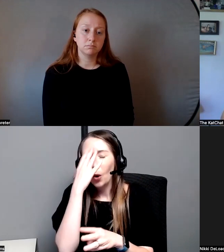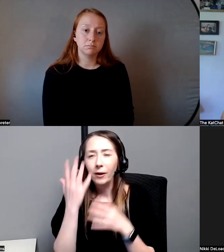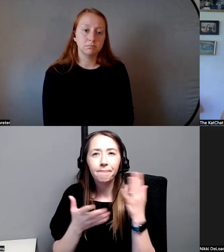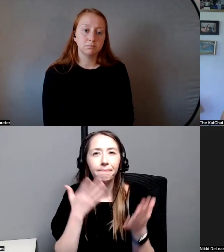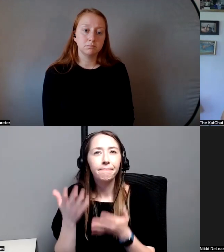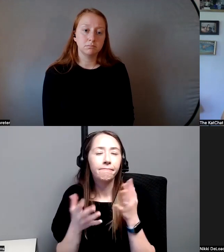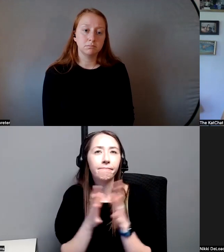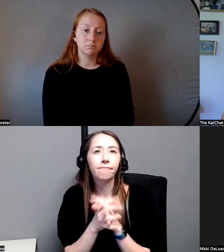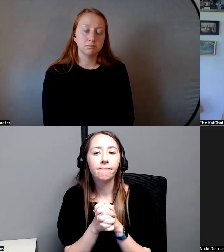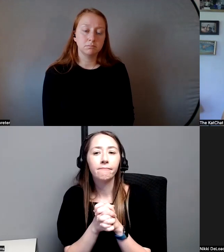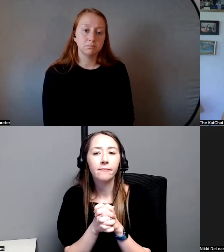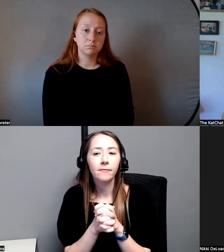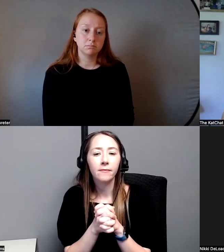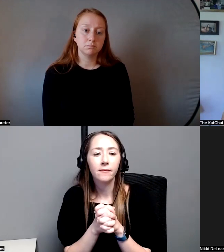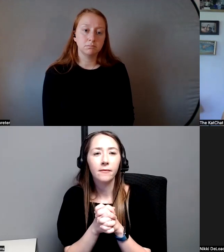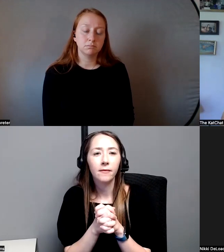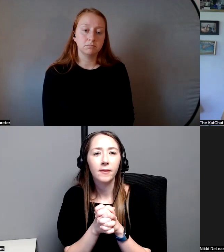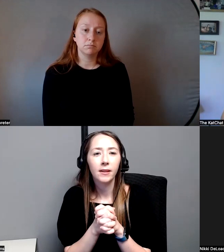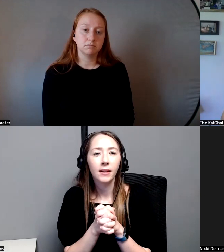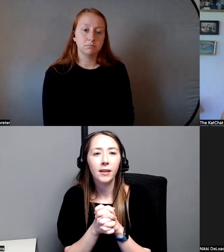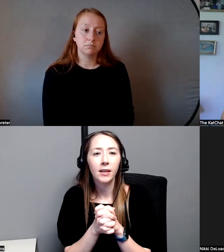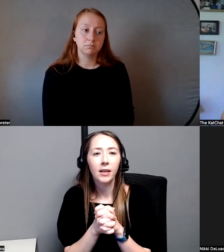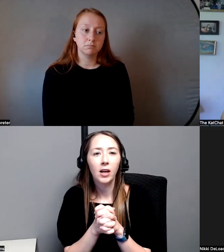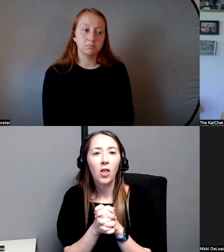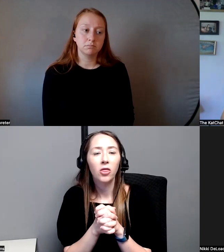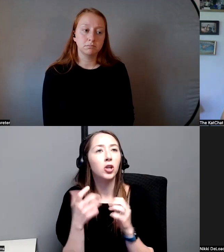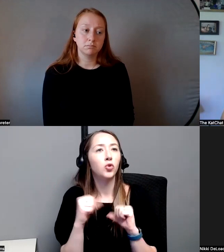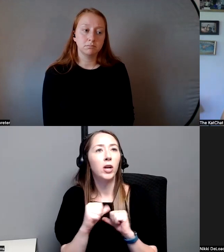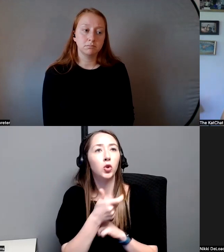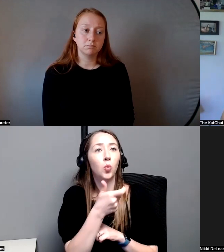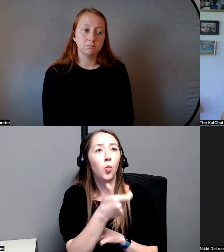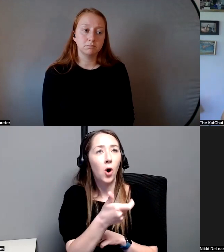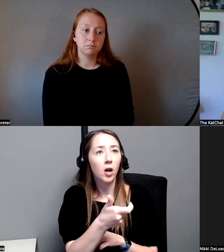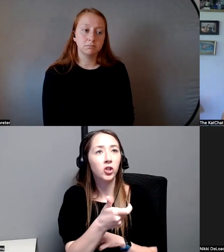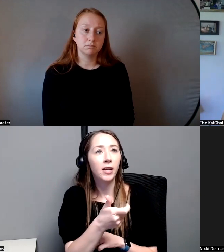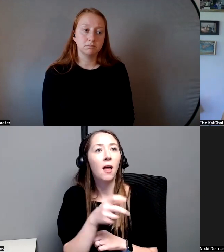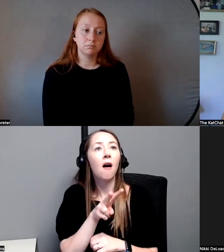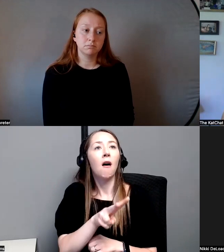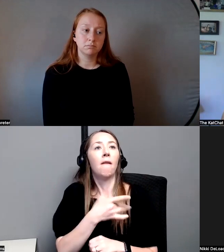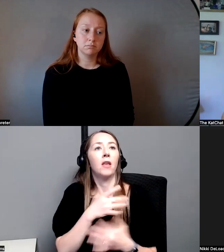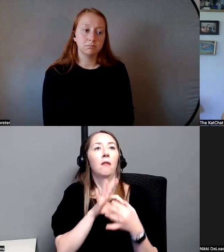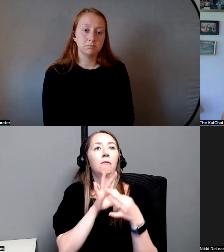that are really looking to be seen for who they are,